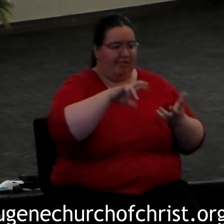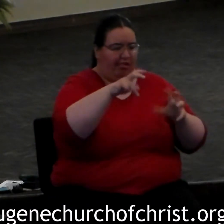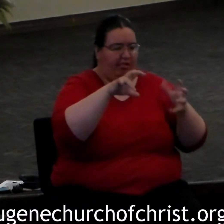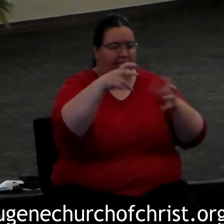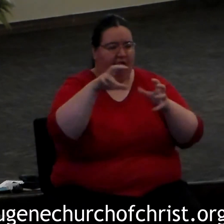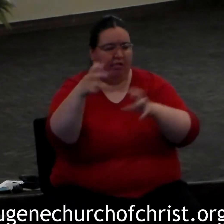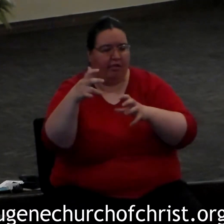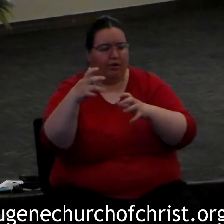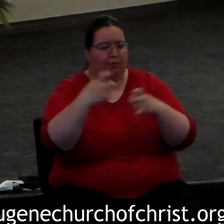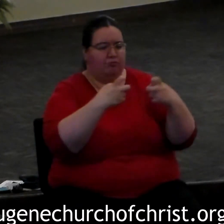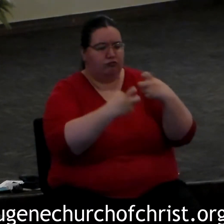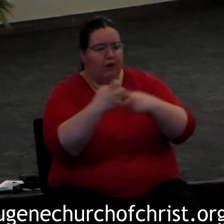some days?